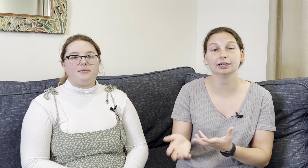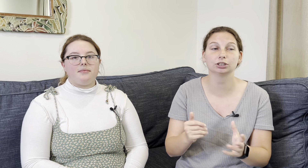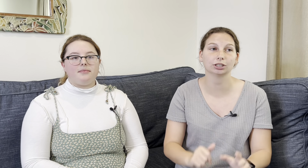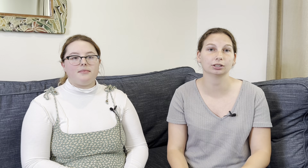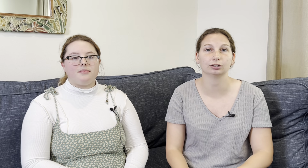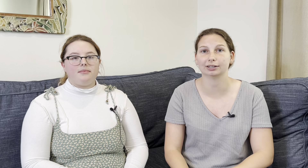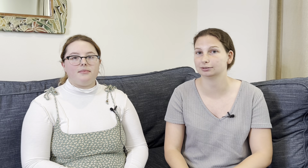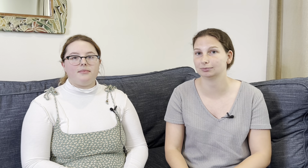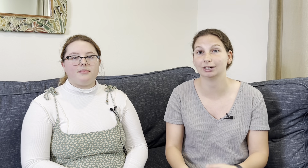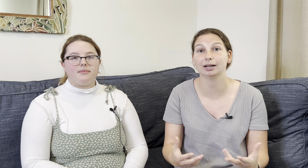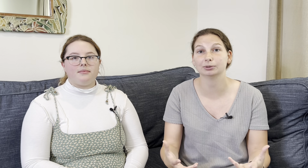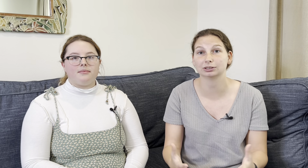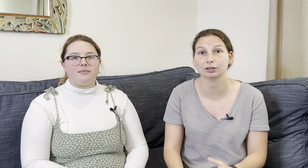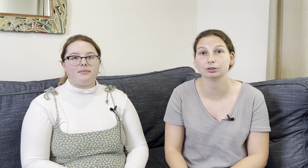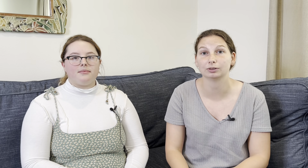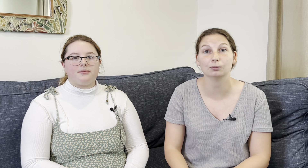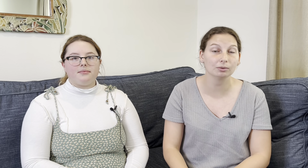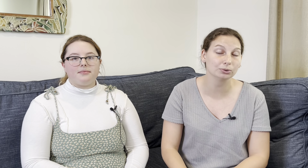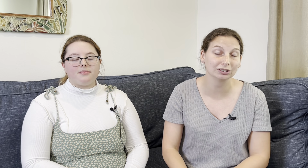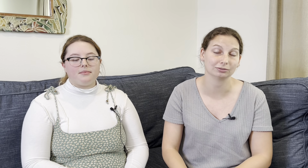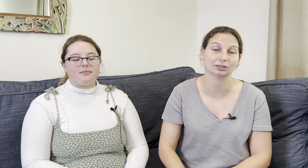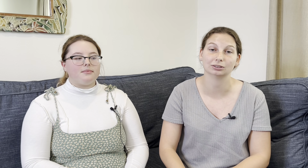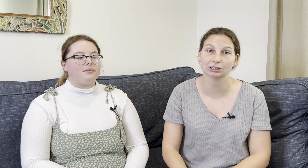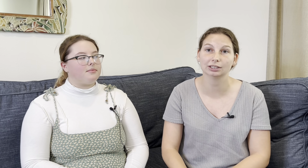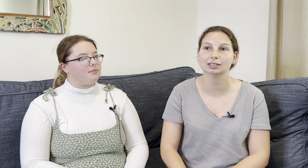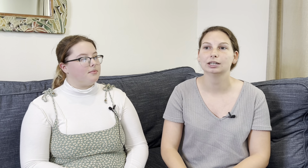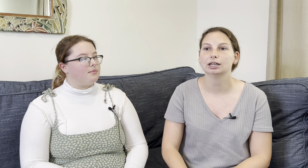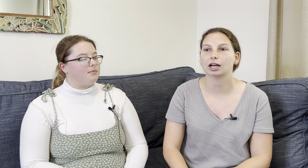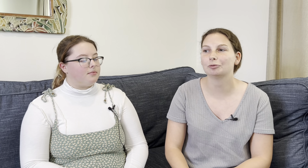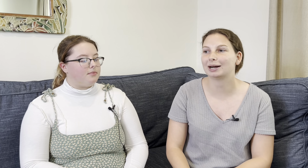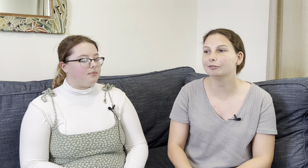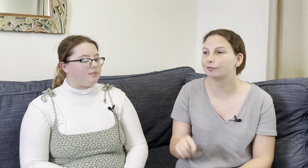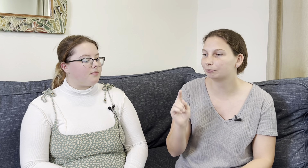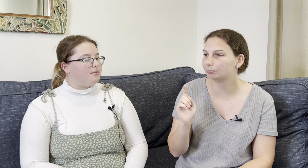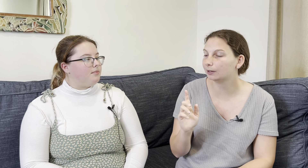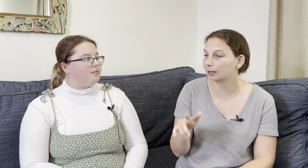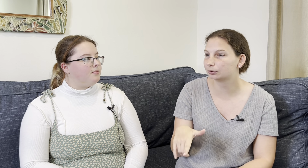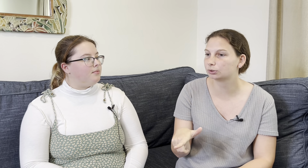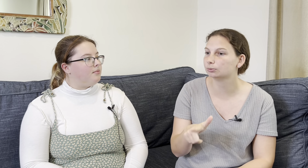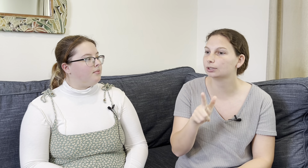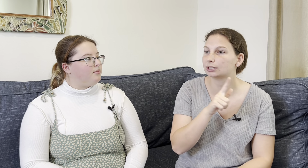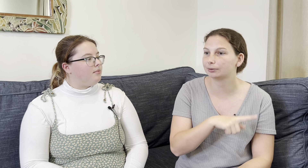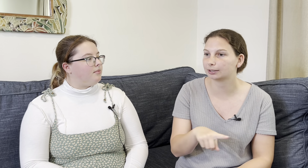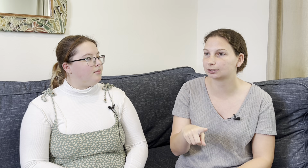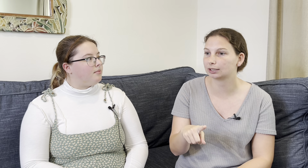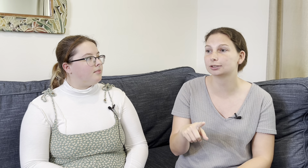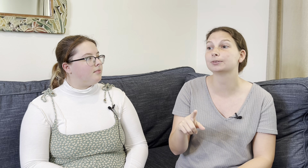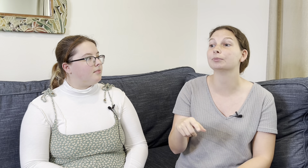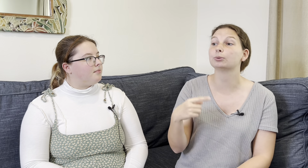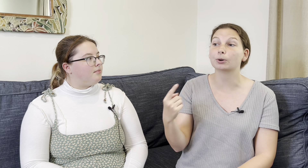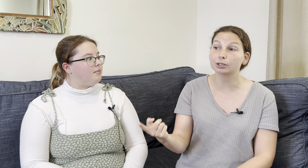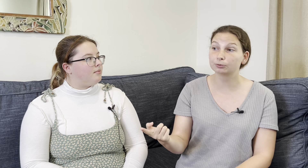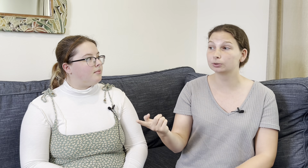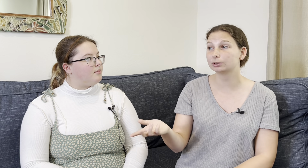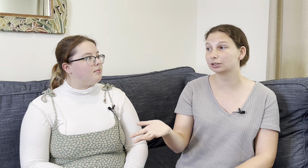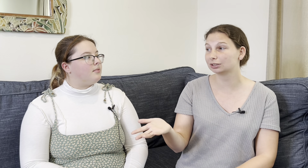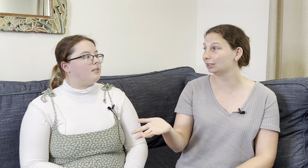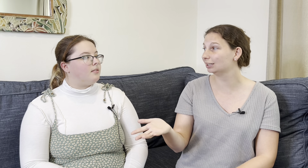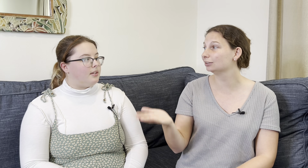chair. They're able to tell you if they want more, if they're all done. I've been able to redirect kids from throwing food when they're done eating